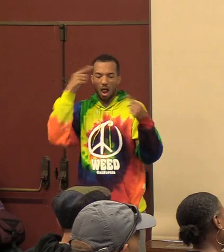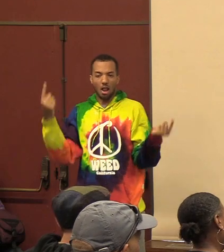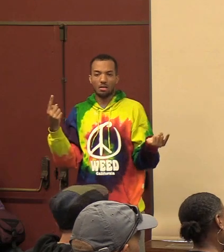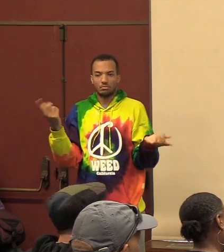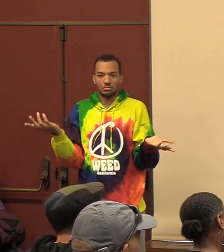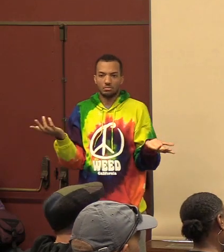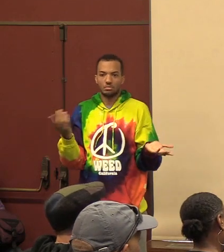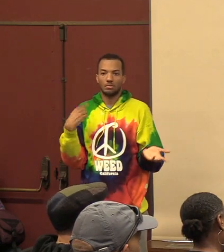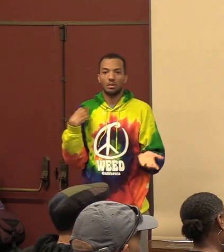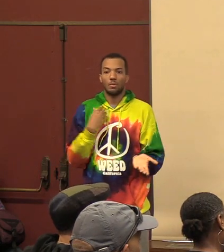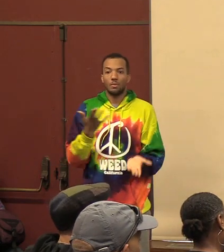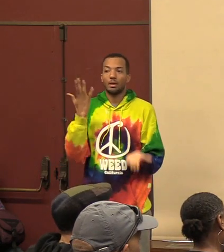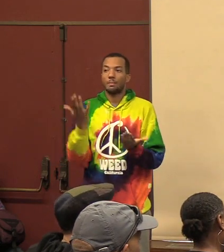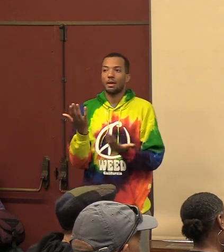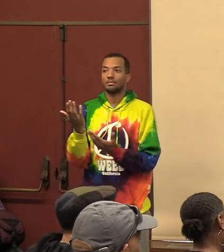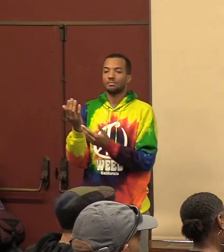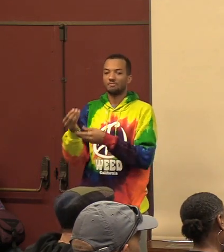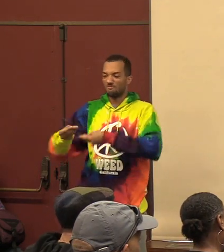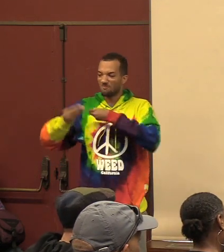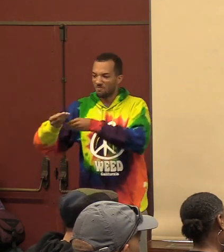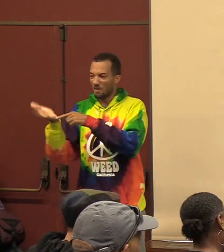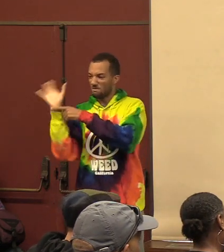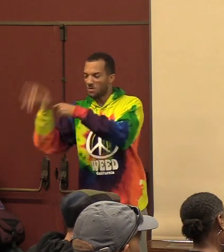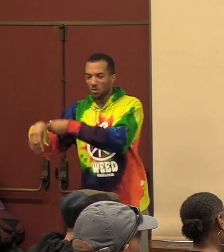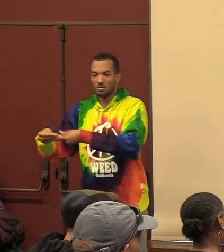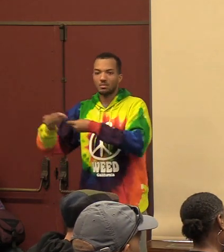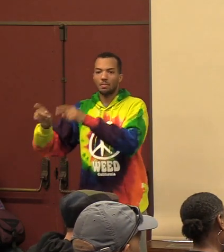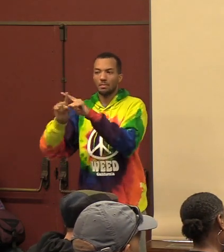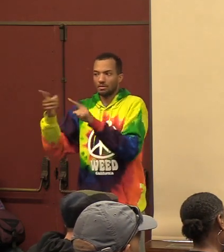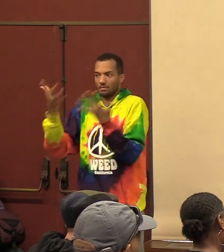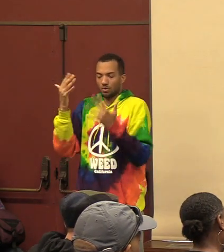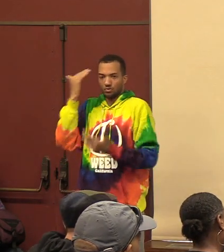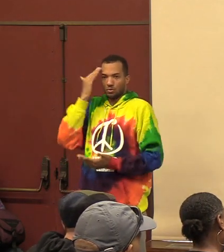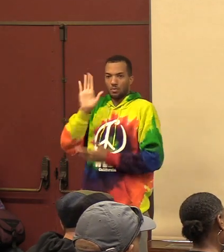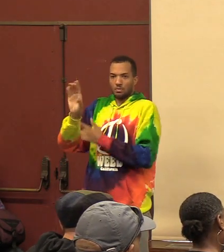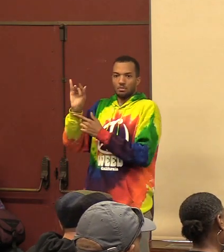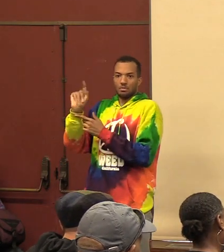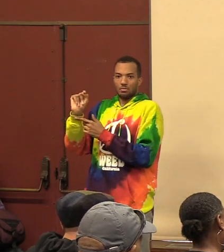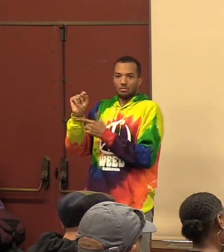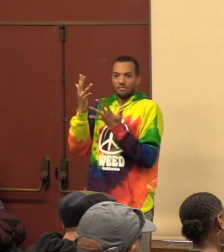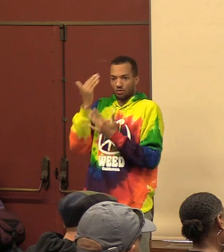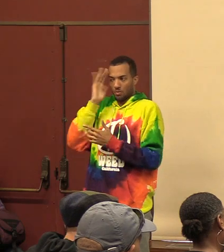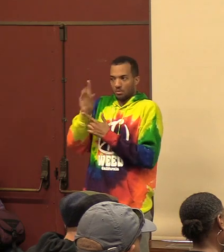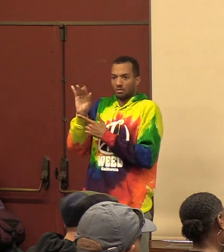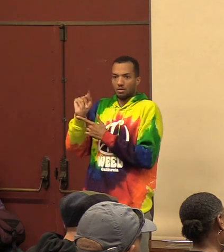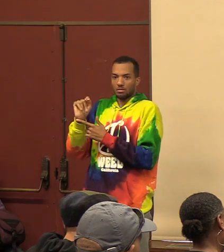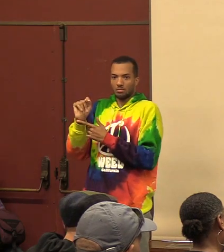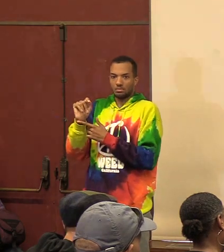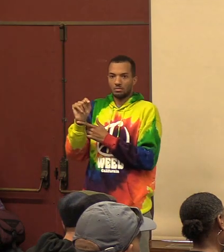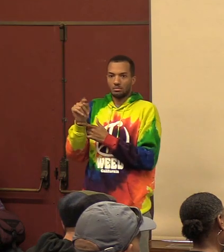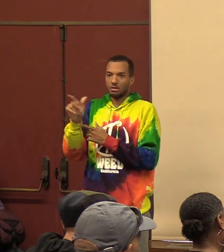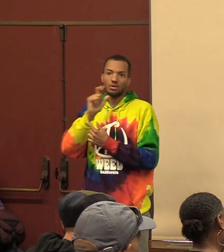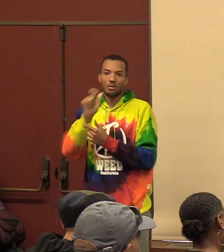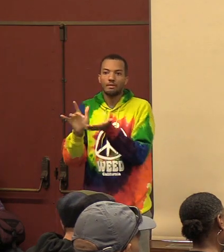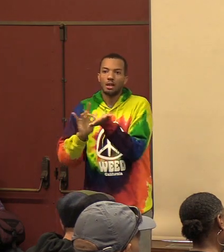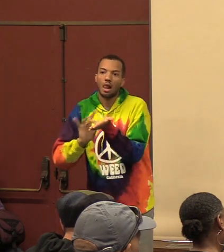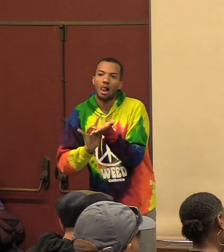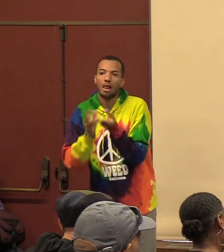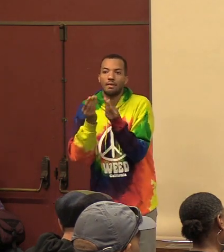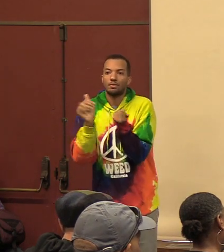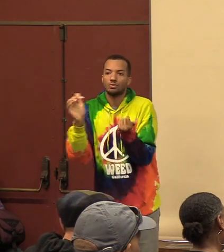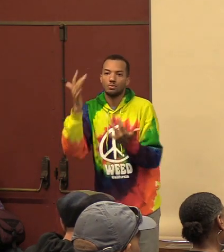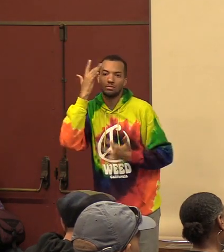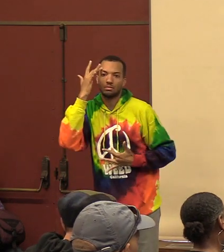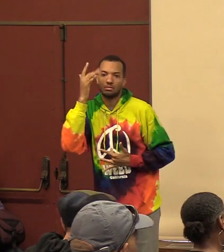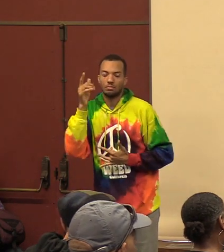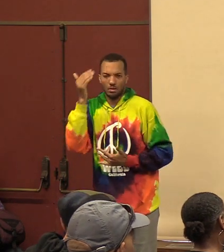We might shove something down their throats, but they know what to eat. And they don't have to medicate themselves after